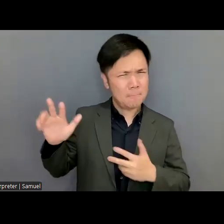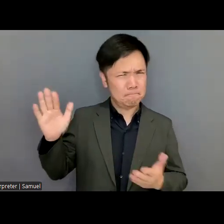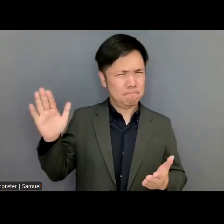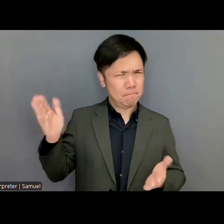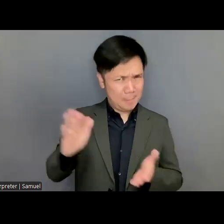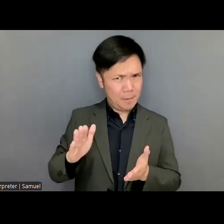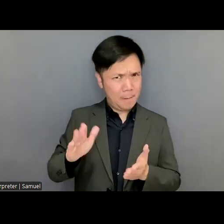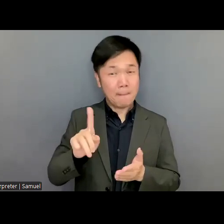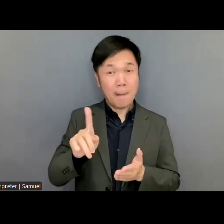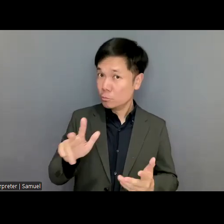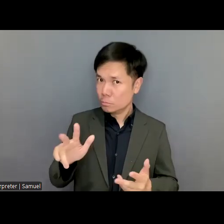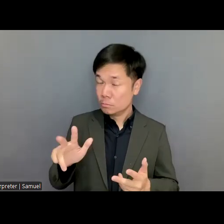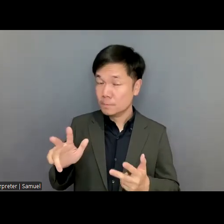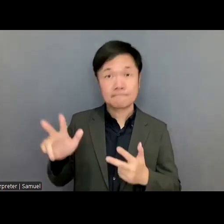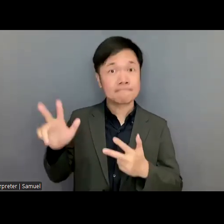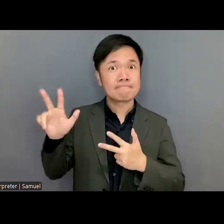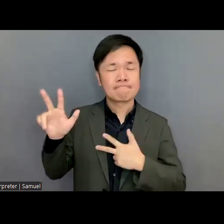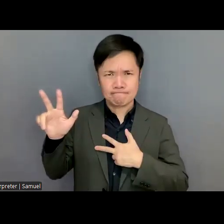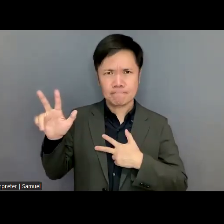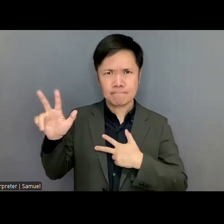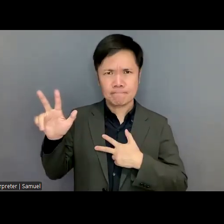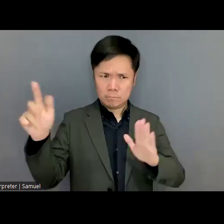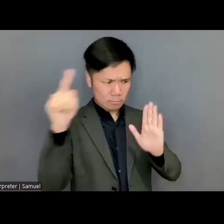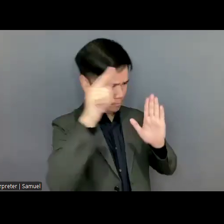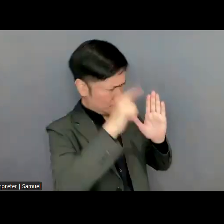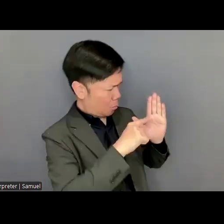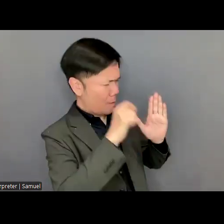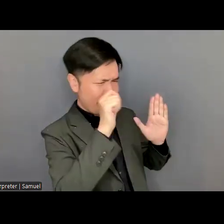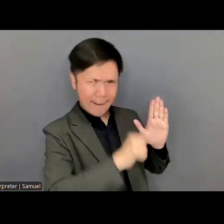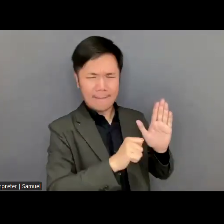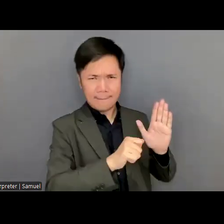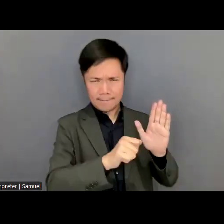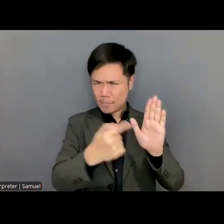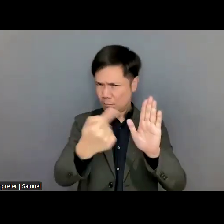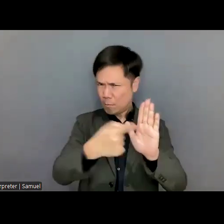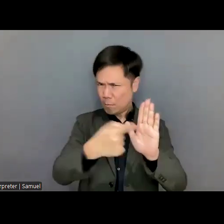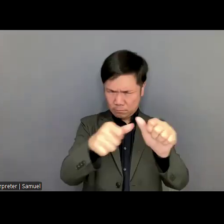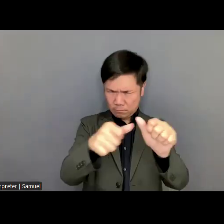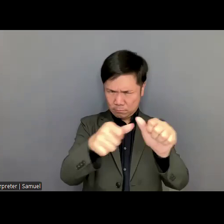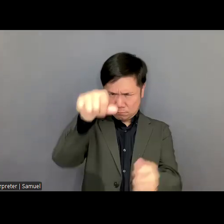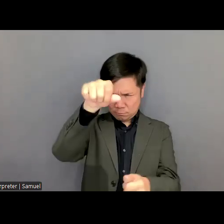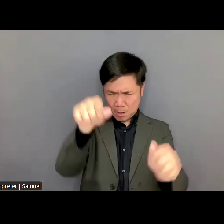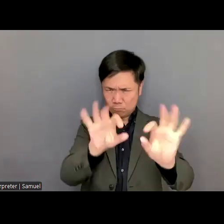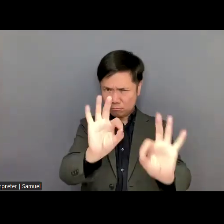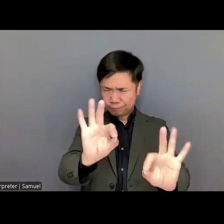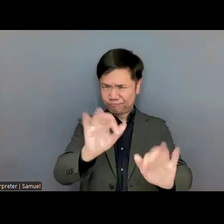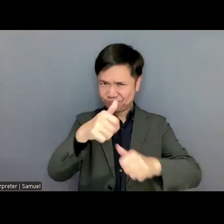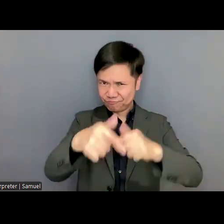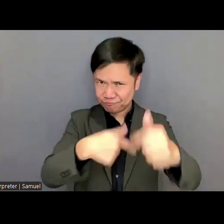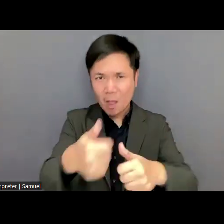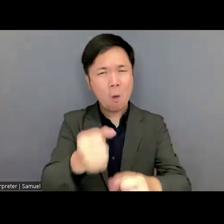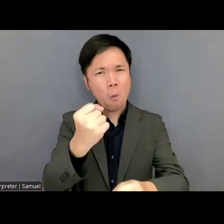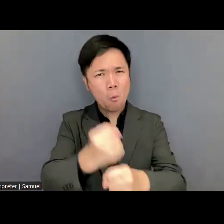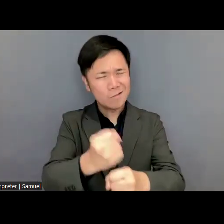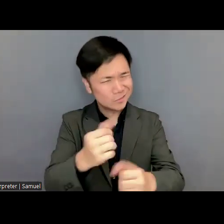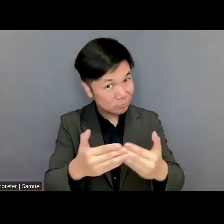do have are tangible, so measurable actions that will be